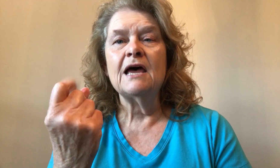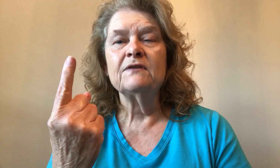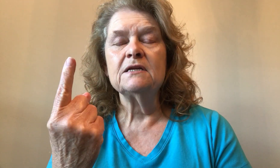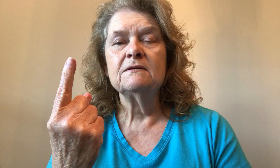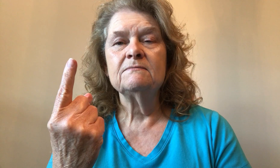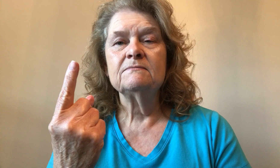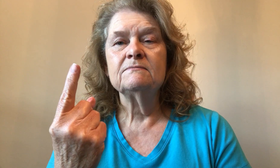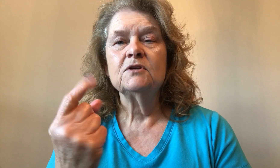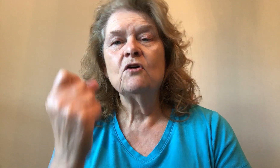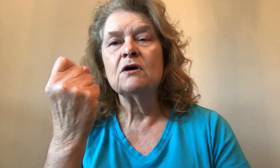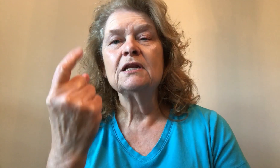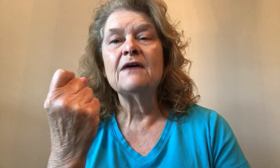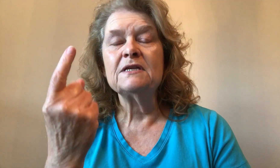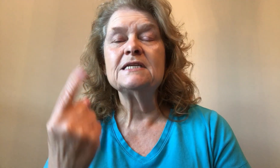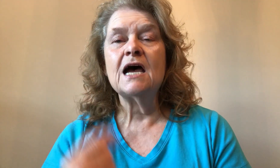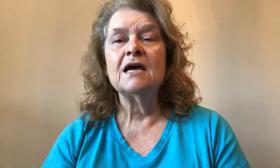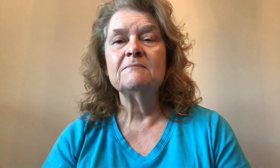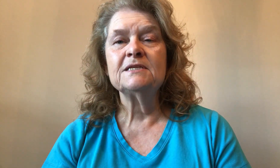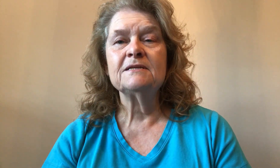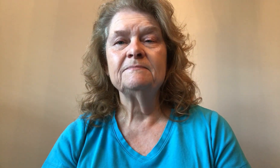11 or 11 times.